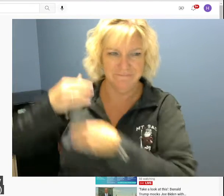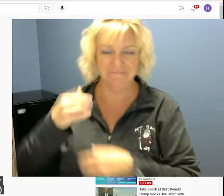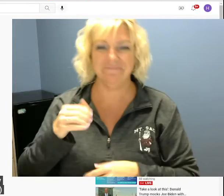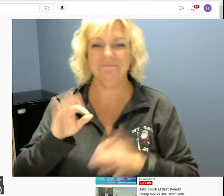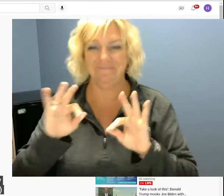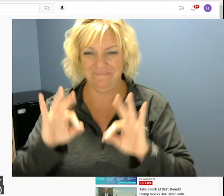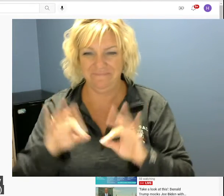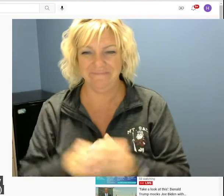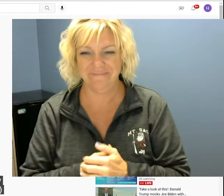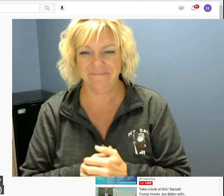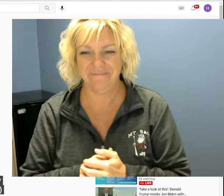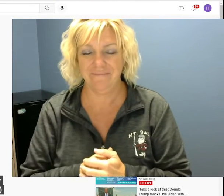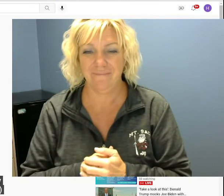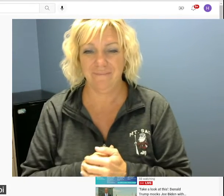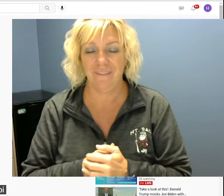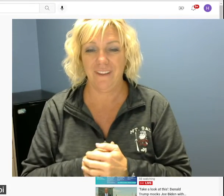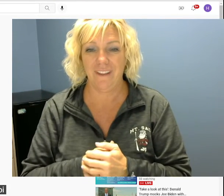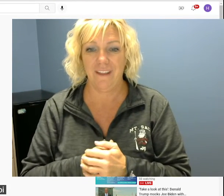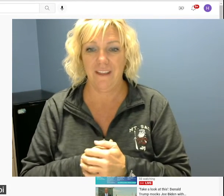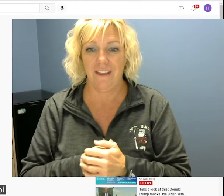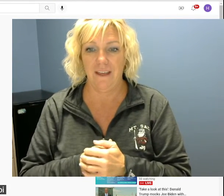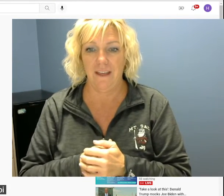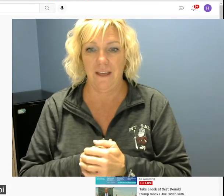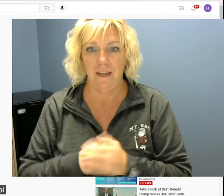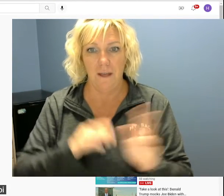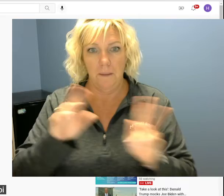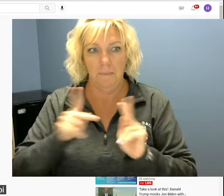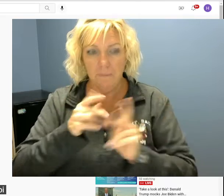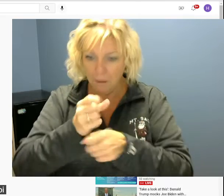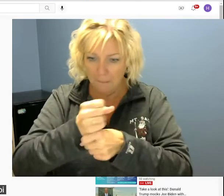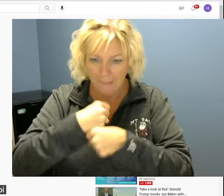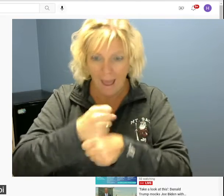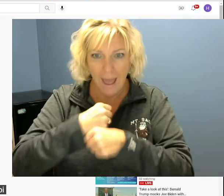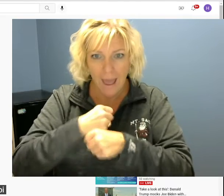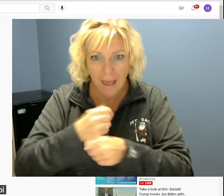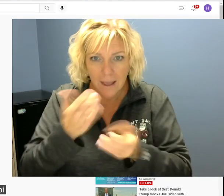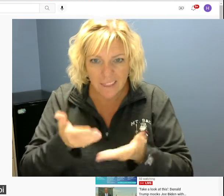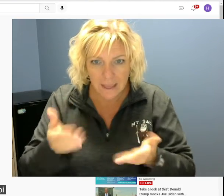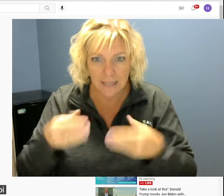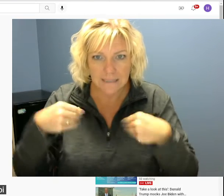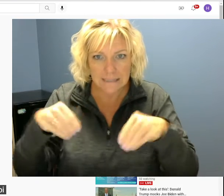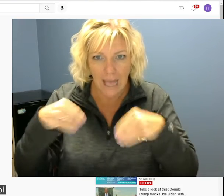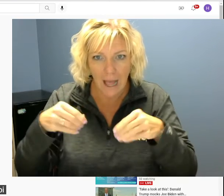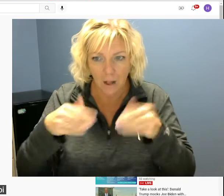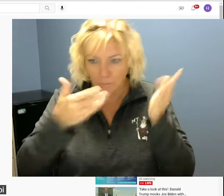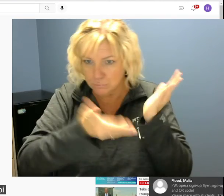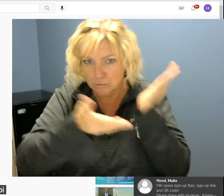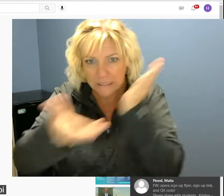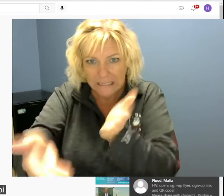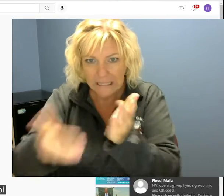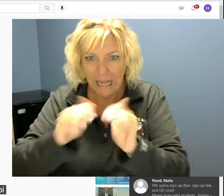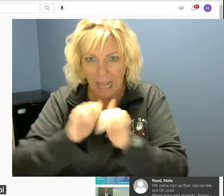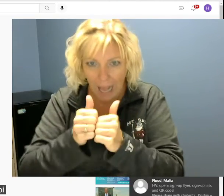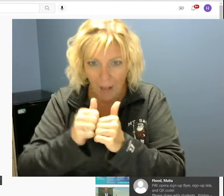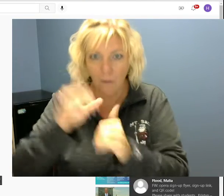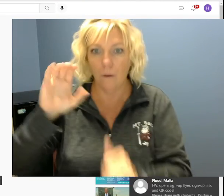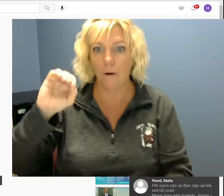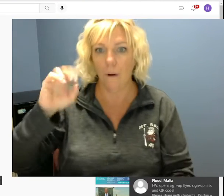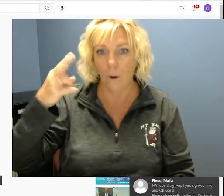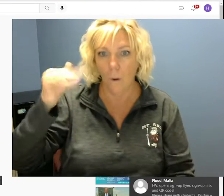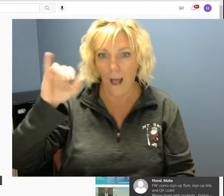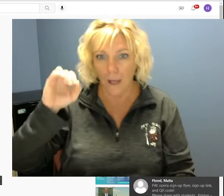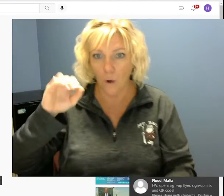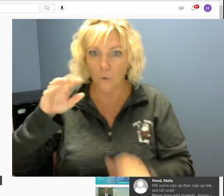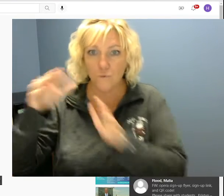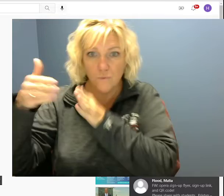you go. The only way that people can really ship their goods is down the Ohio River, down the Mississippi, into